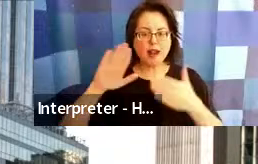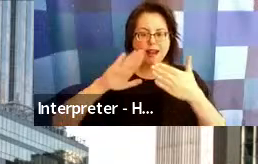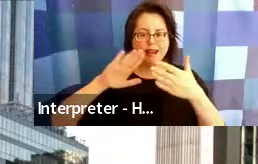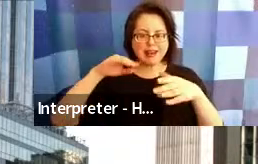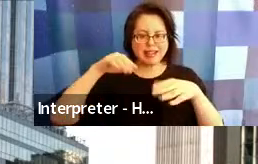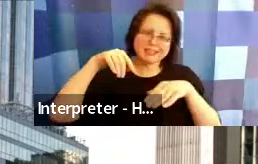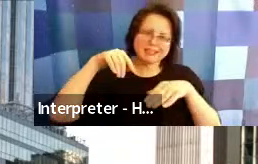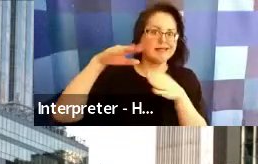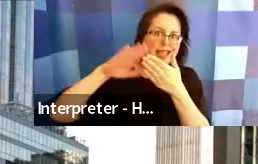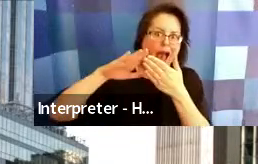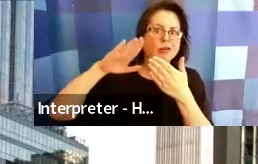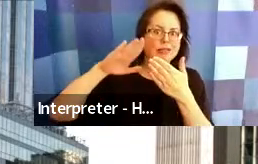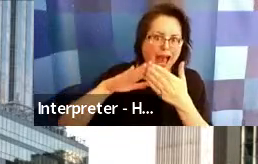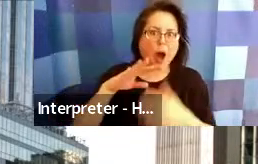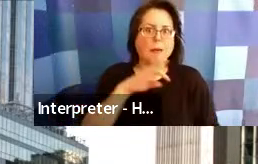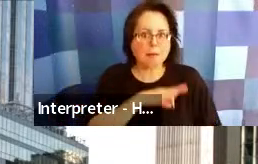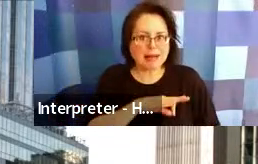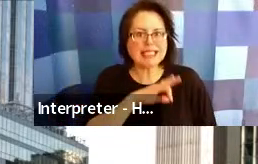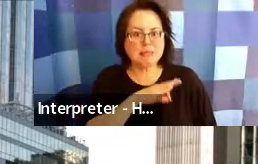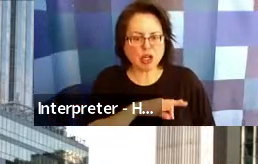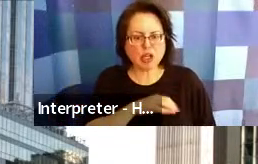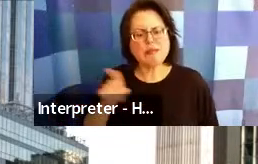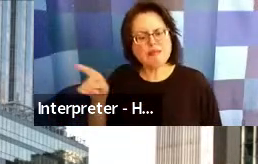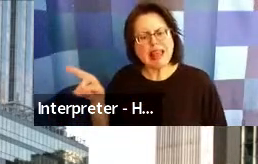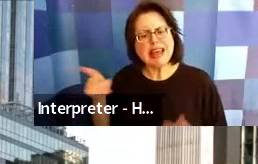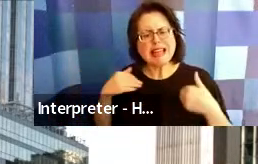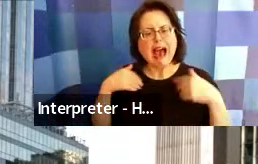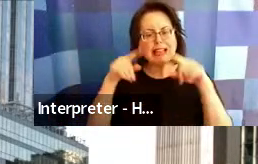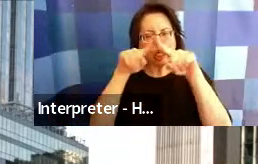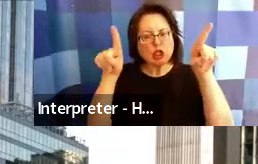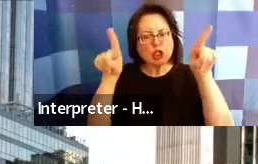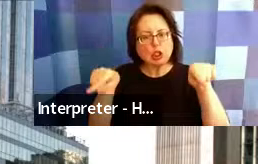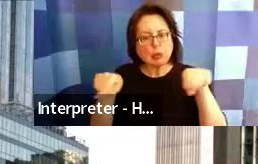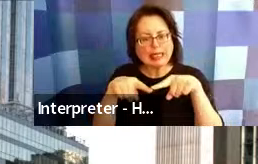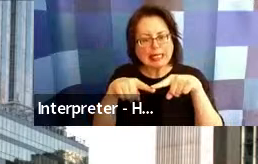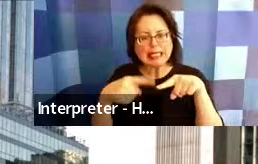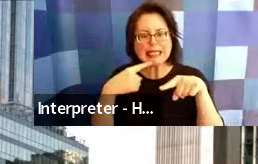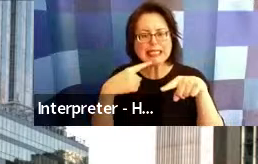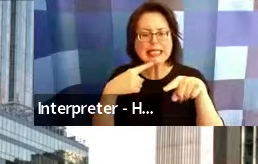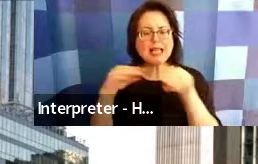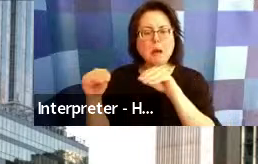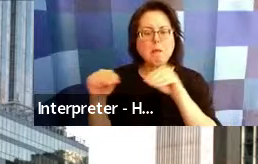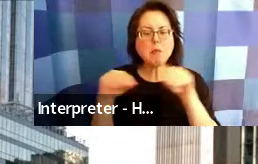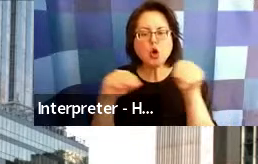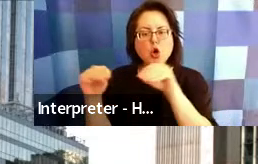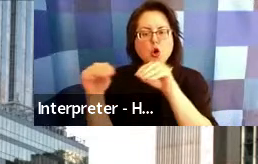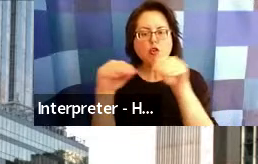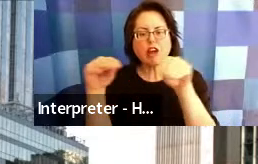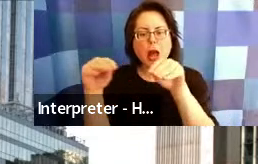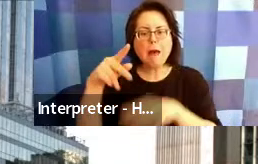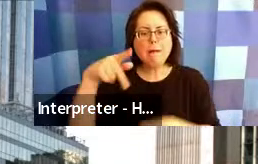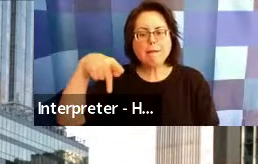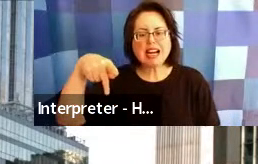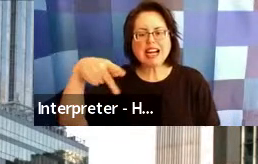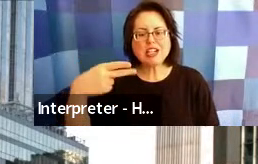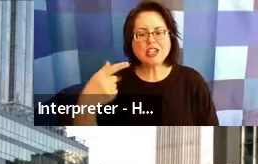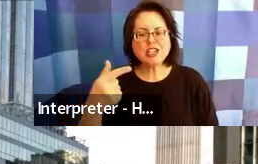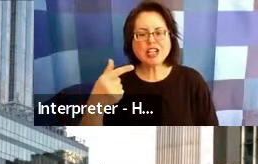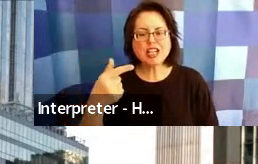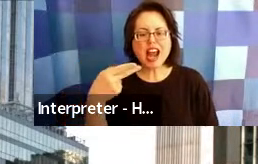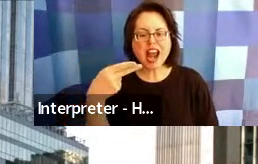has a digital screen with the Move PGH logo on it, as well